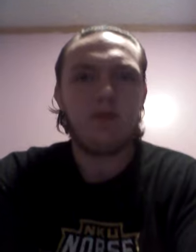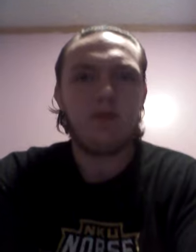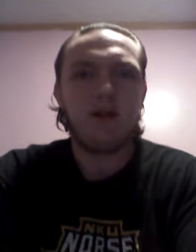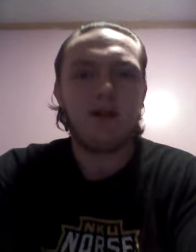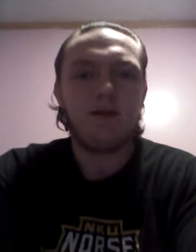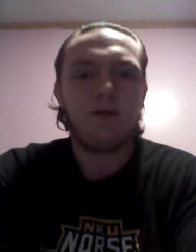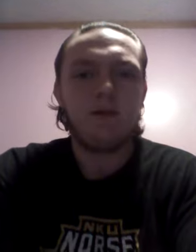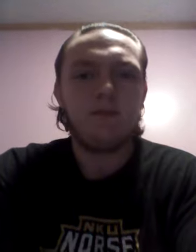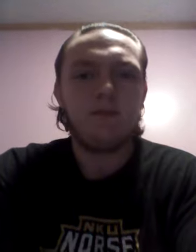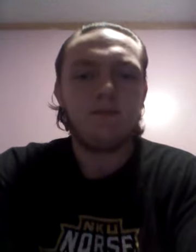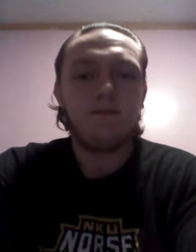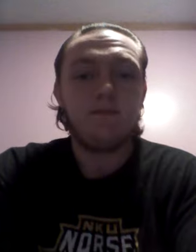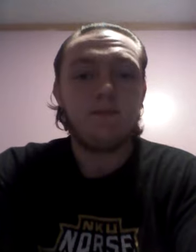let's see what we got going on today.